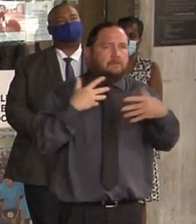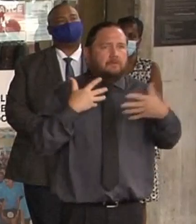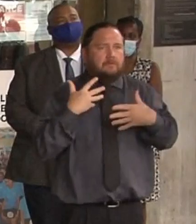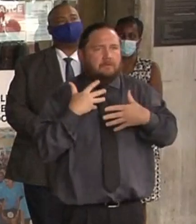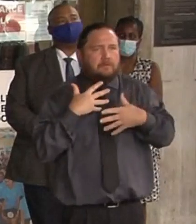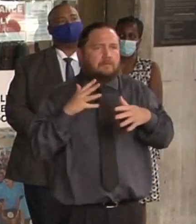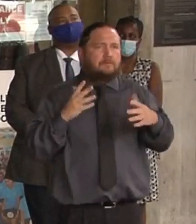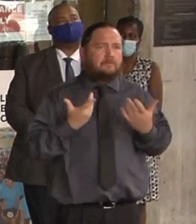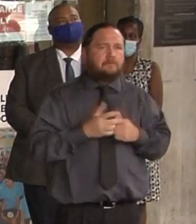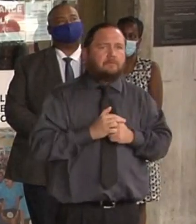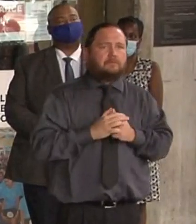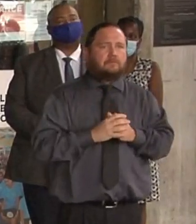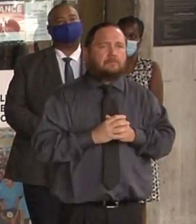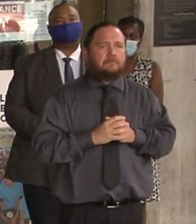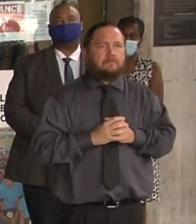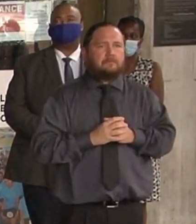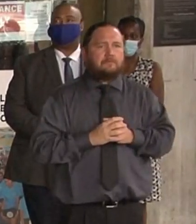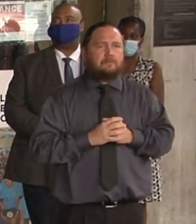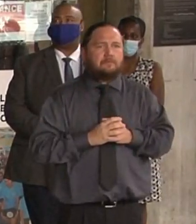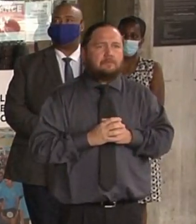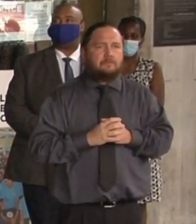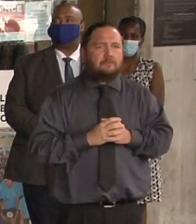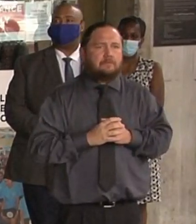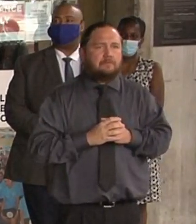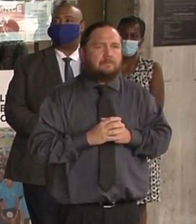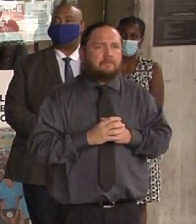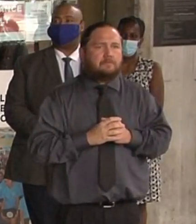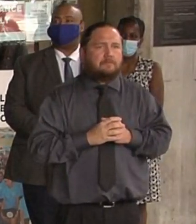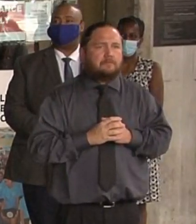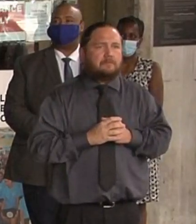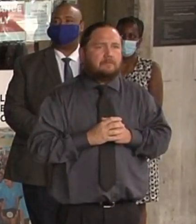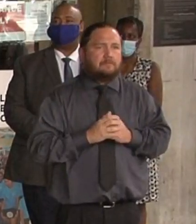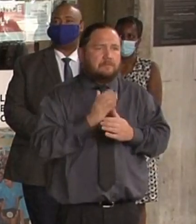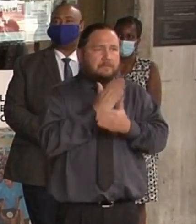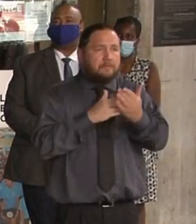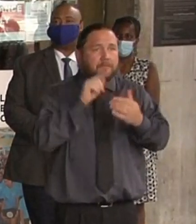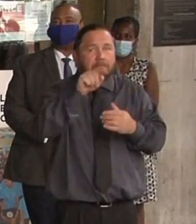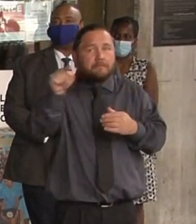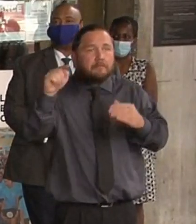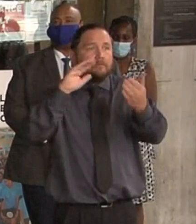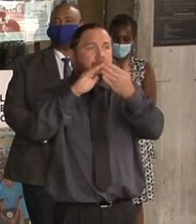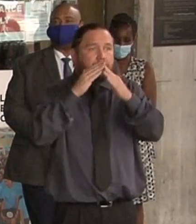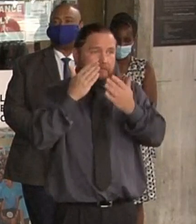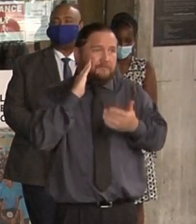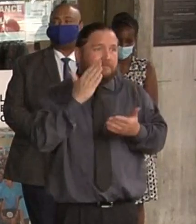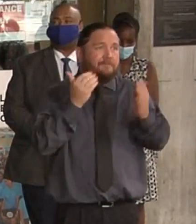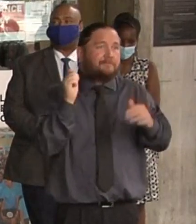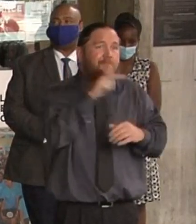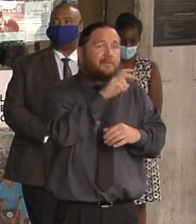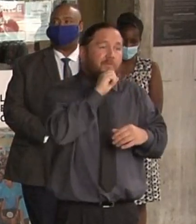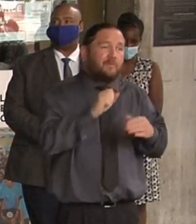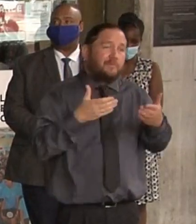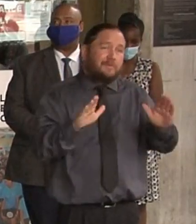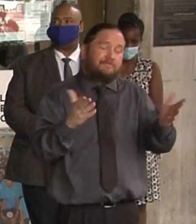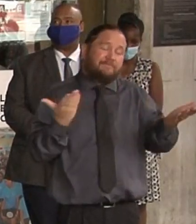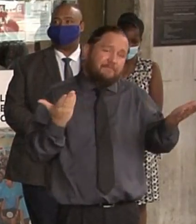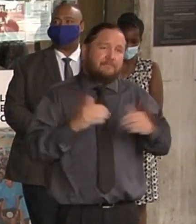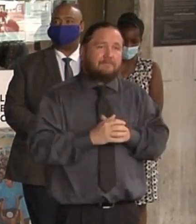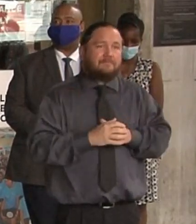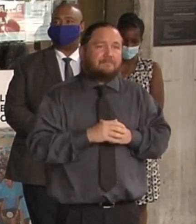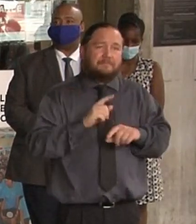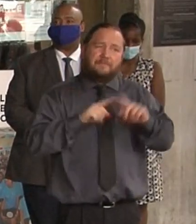the beginning, before Mr. Floyd was murdered, the new normal is not going to be what we experienced in the